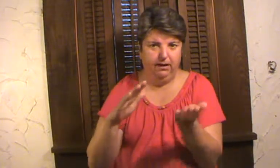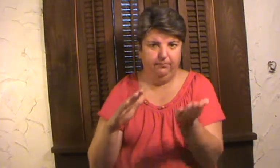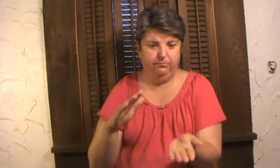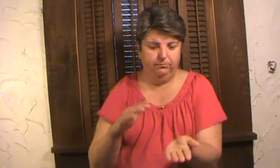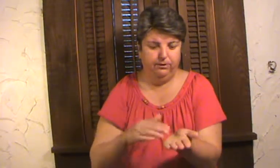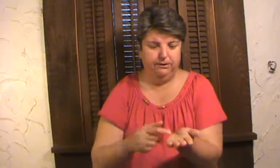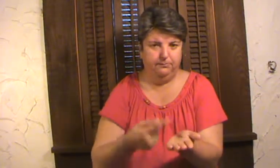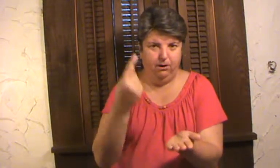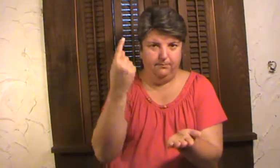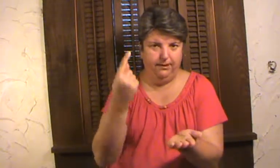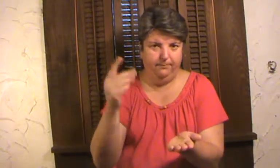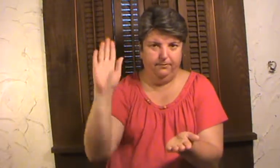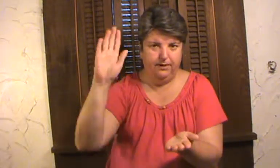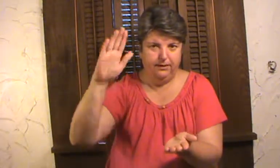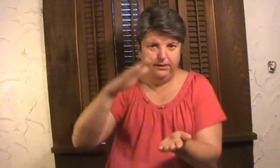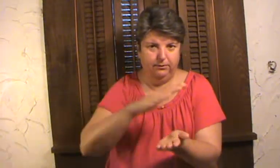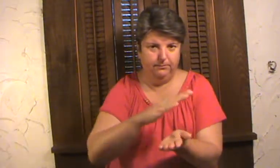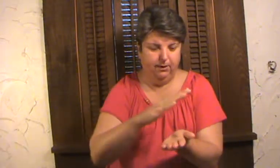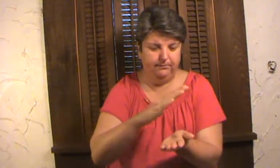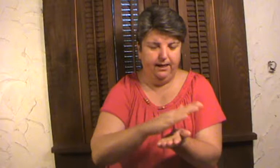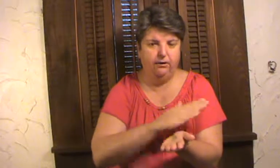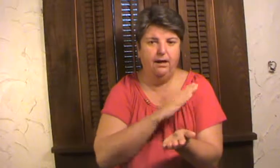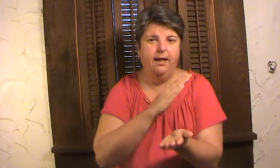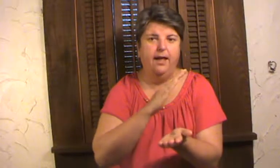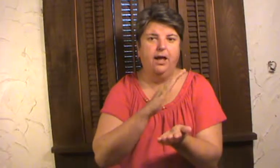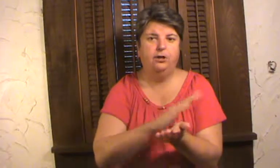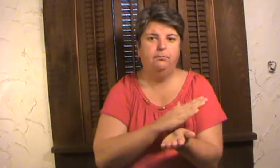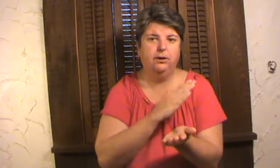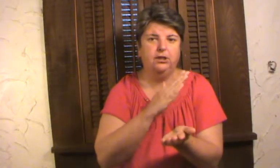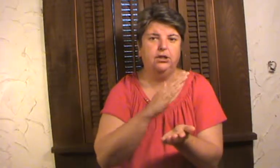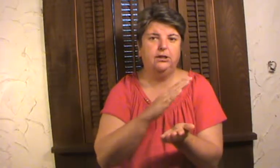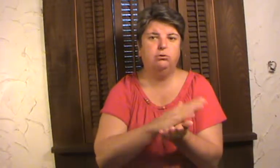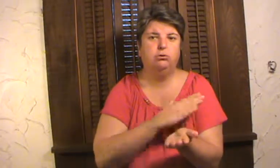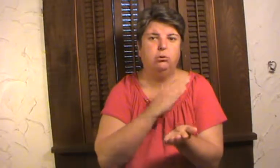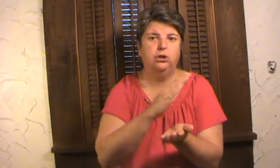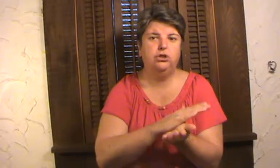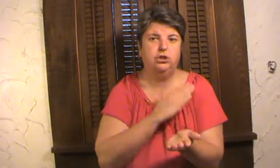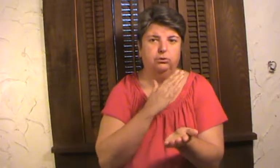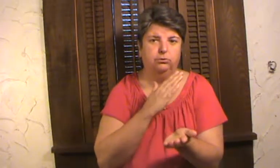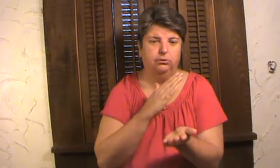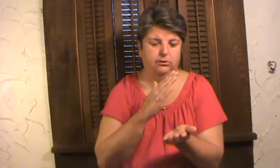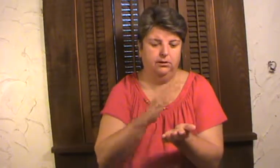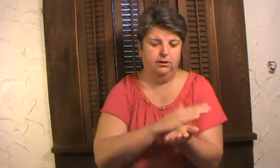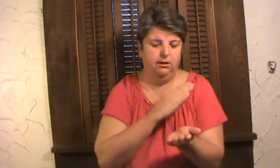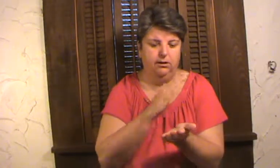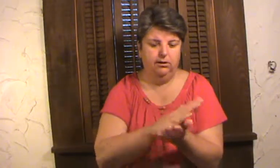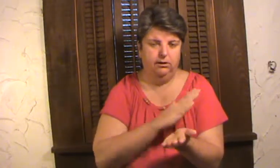up, one palm's up, this one's palm down, and you brush it towards you.